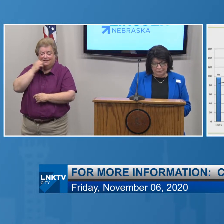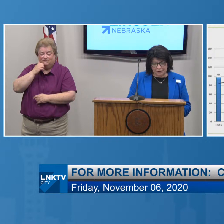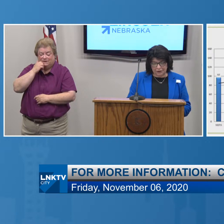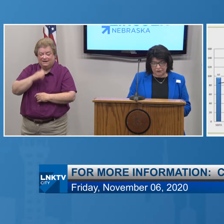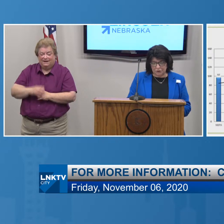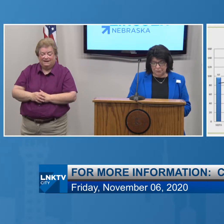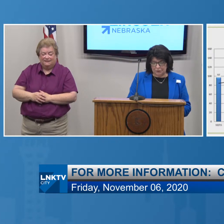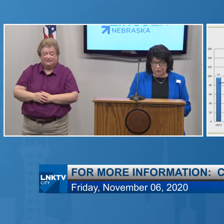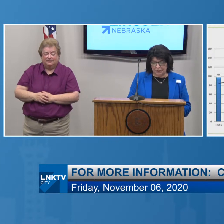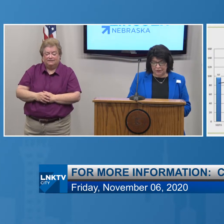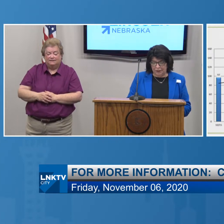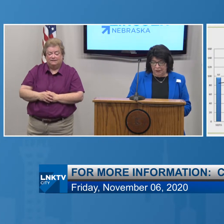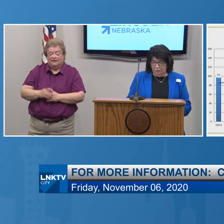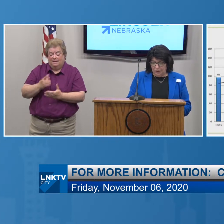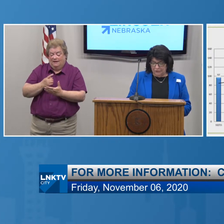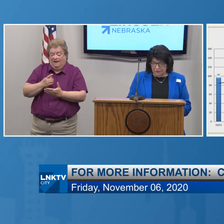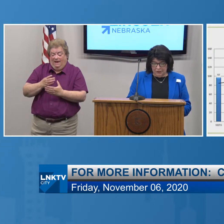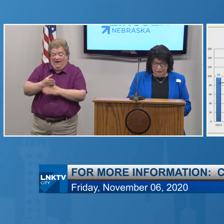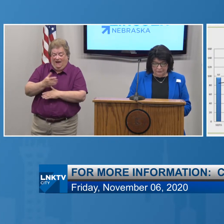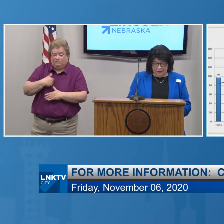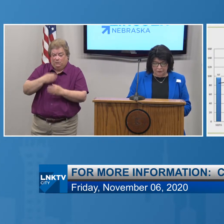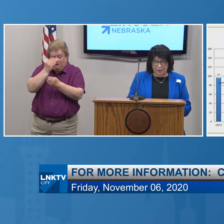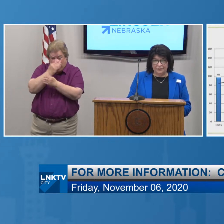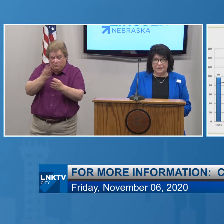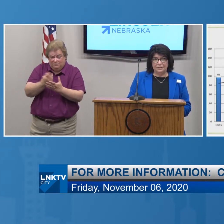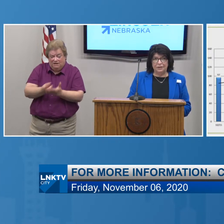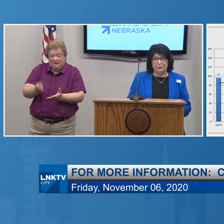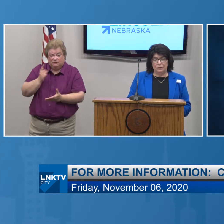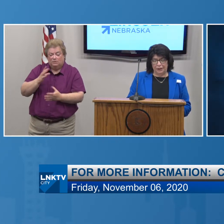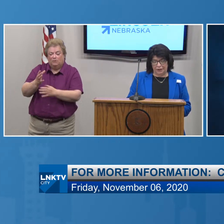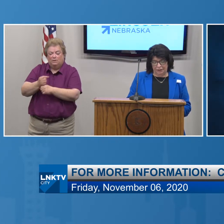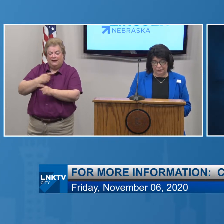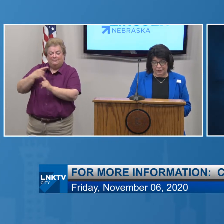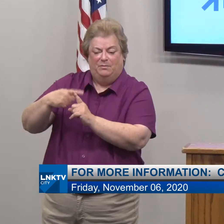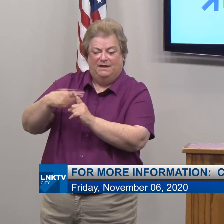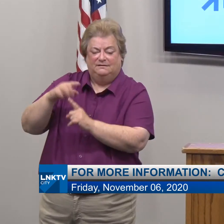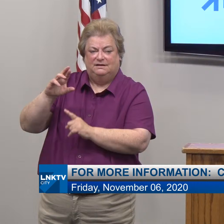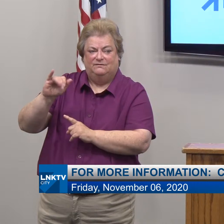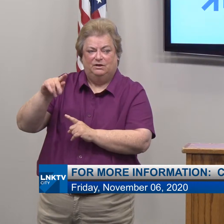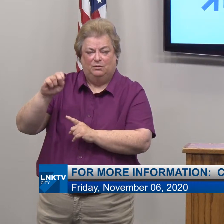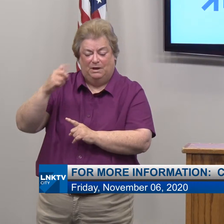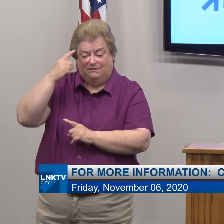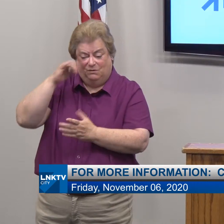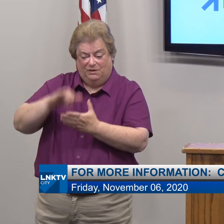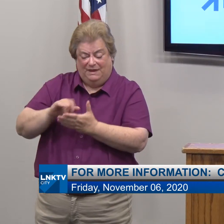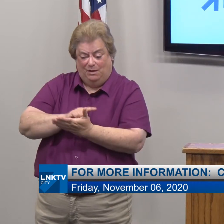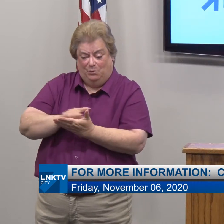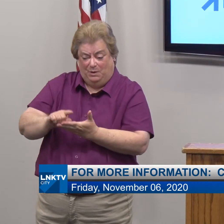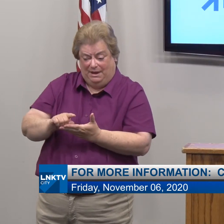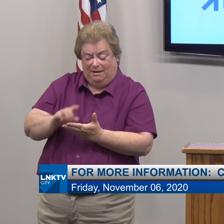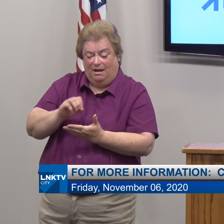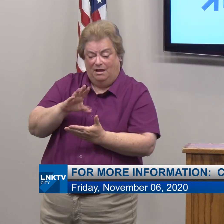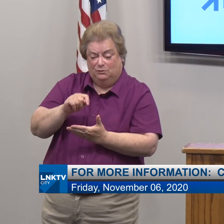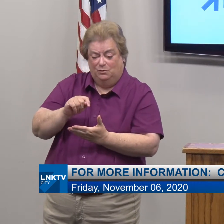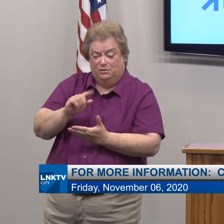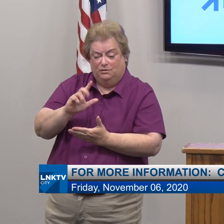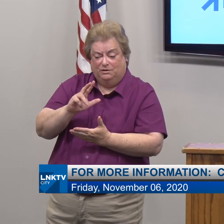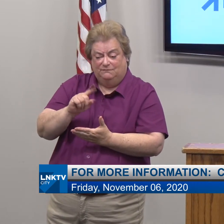our briefing on October 30th, we also got the final positivity rate for the week ending October